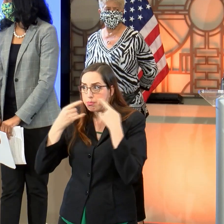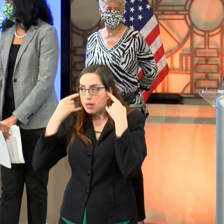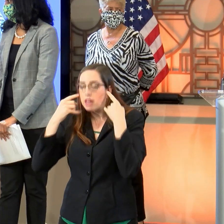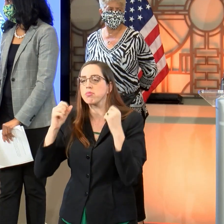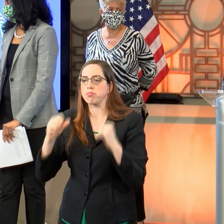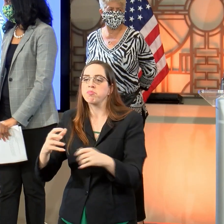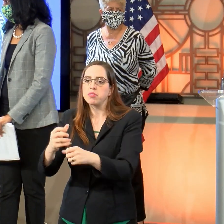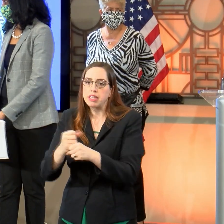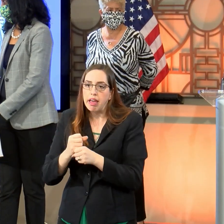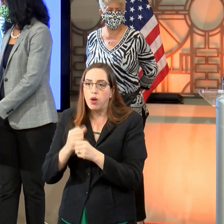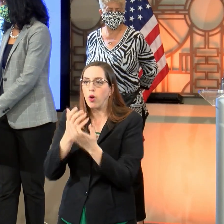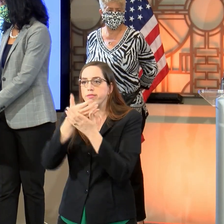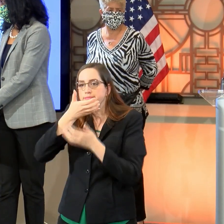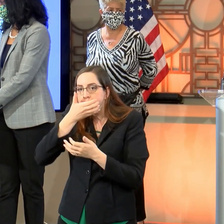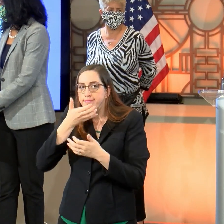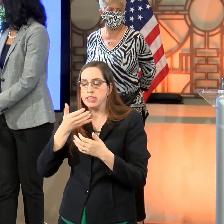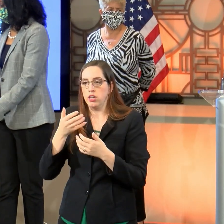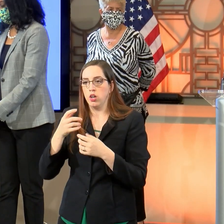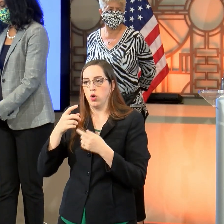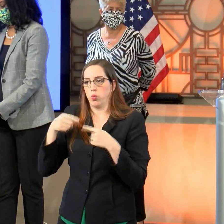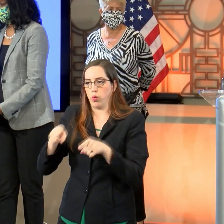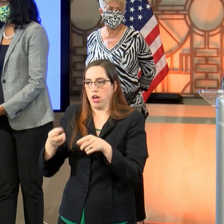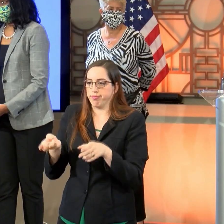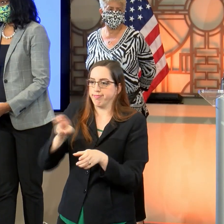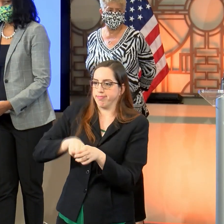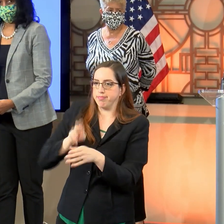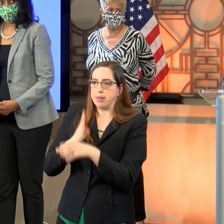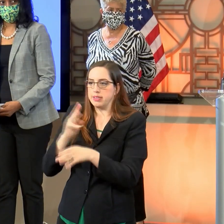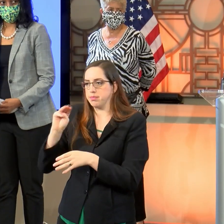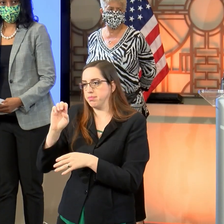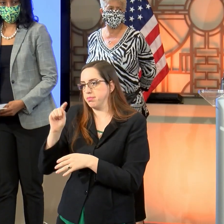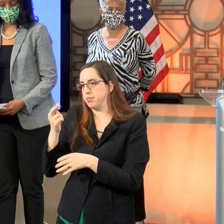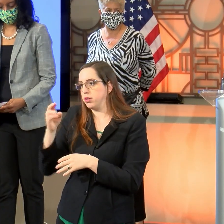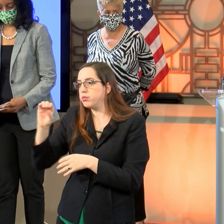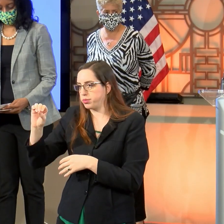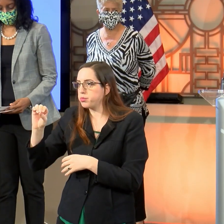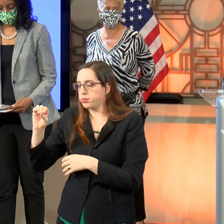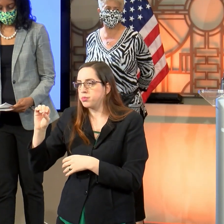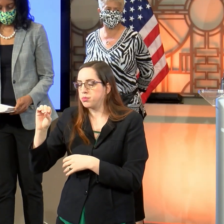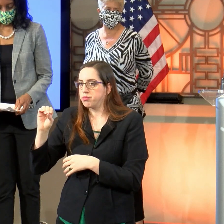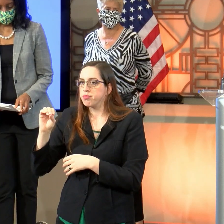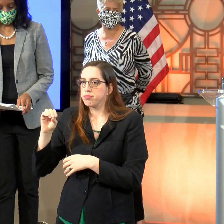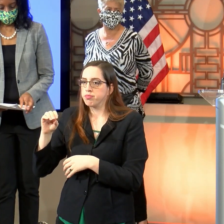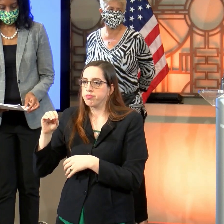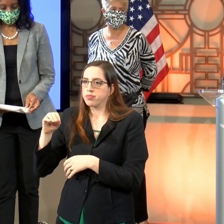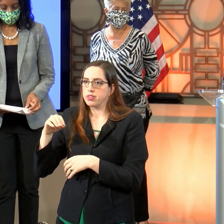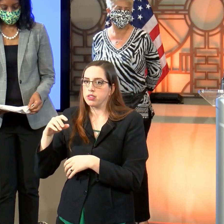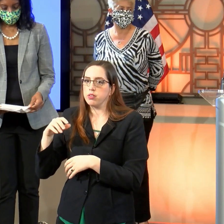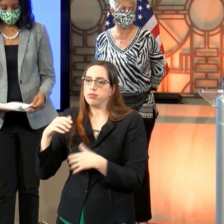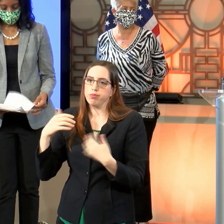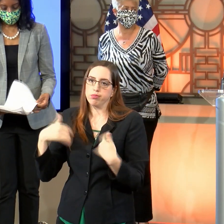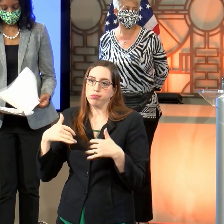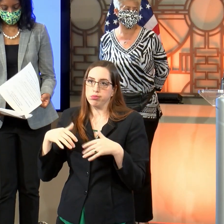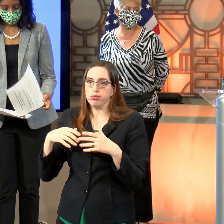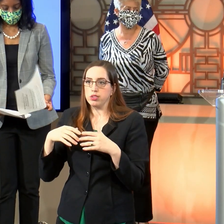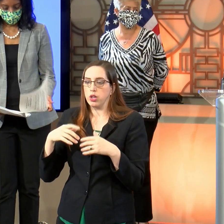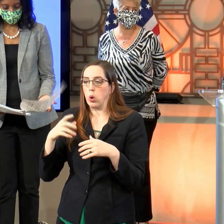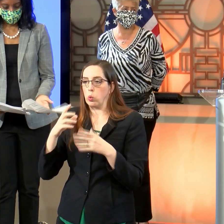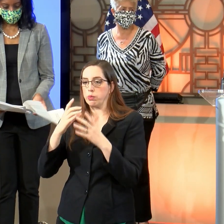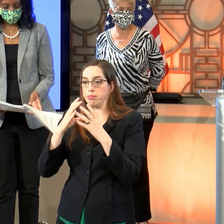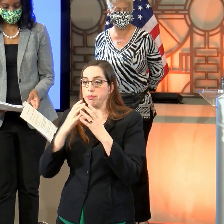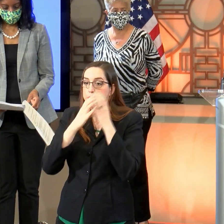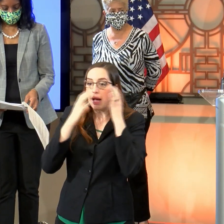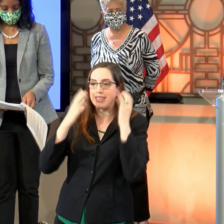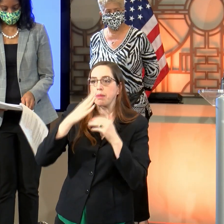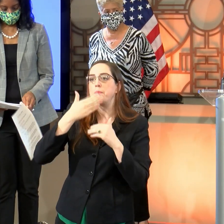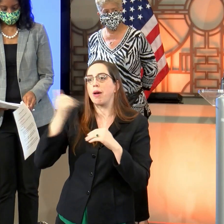get a mask or a face covering when they're riding Metro. It is a mask over citation.